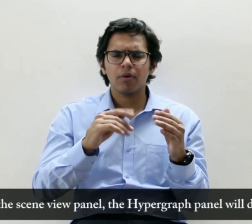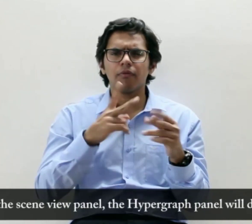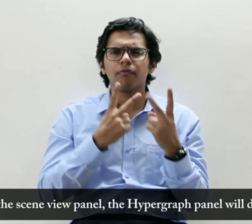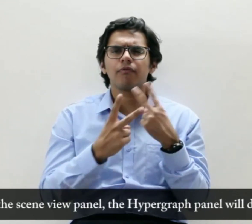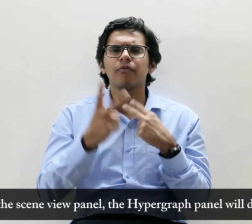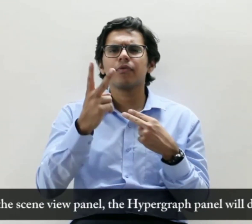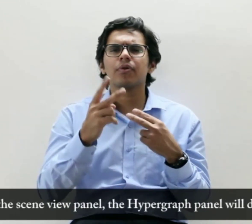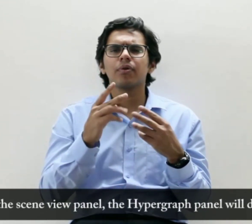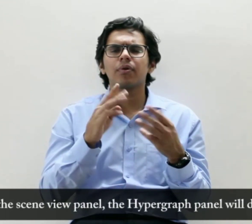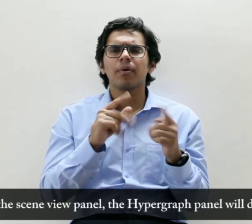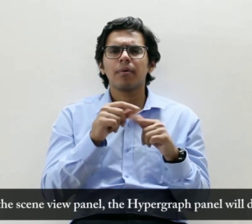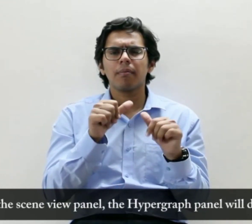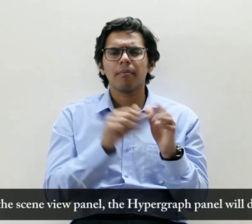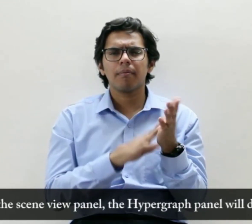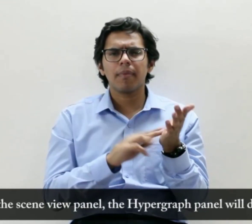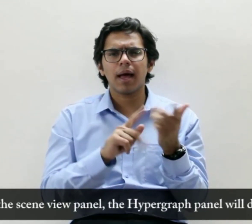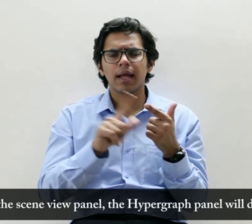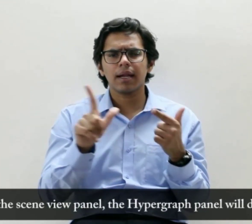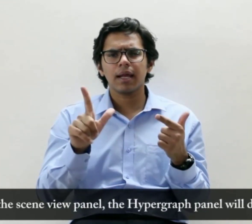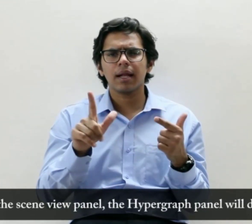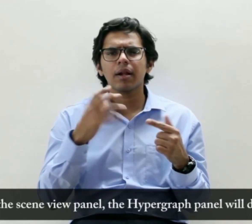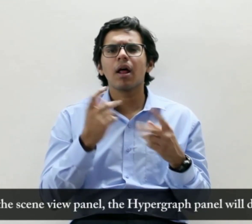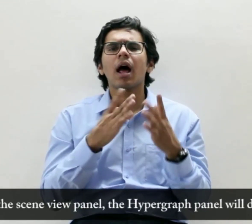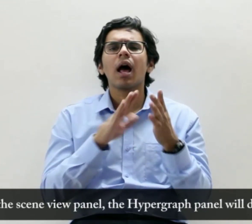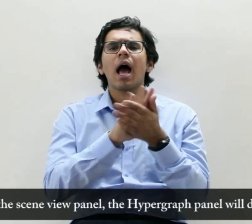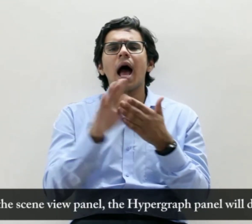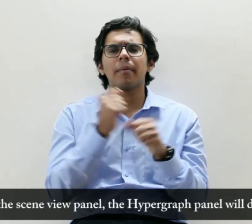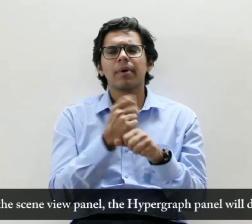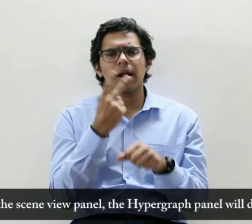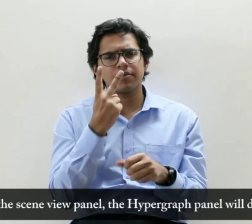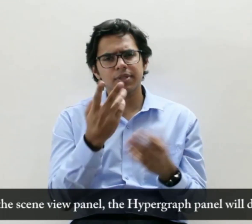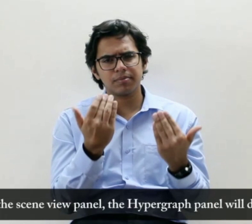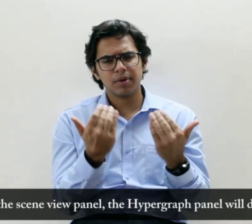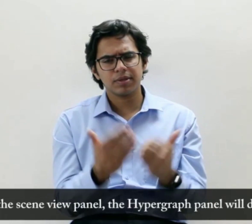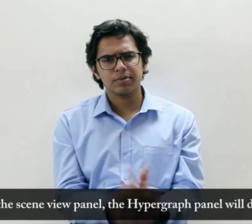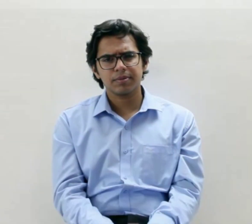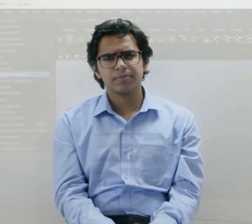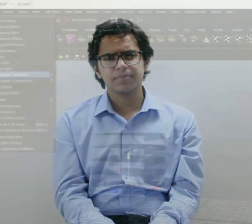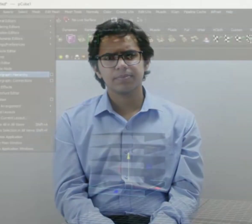Below the Scene View panel, the Hypergraph panel will display.